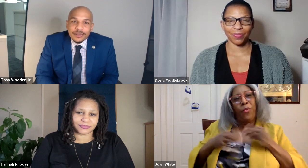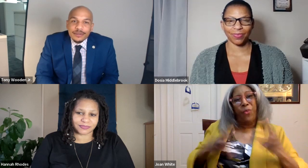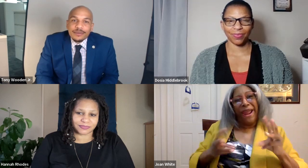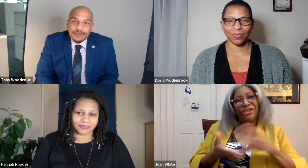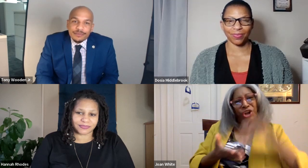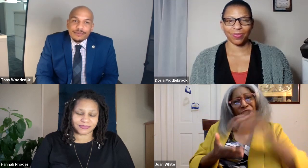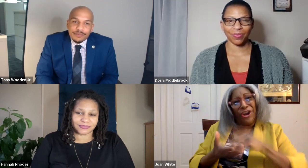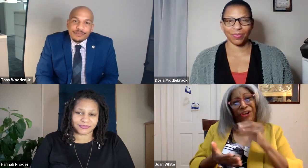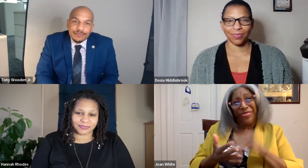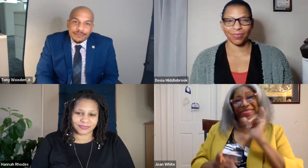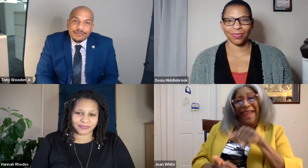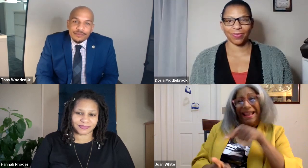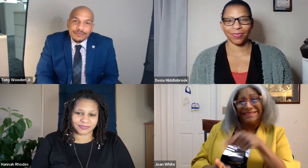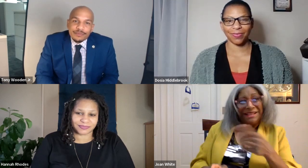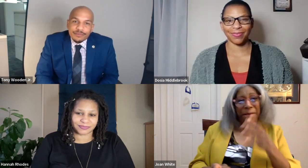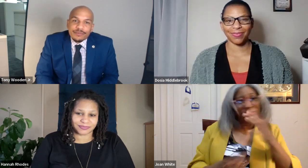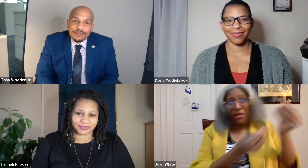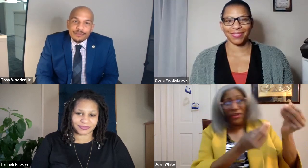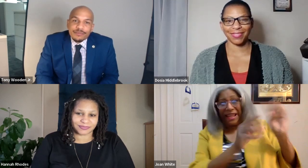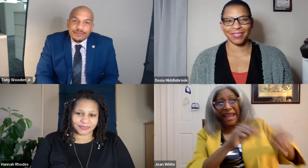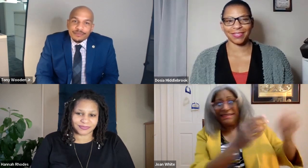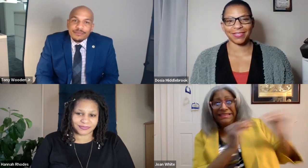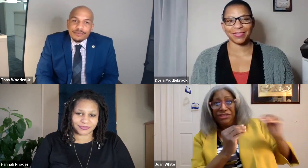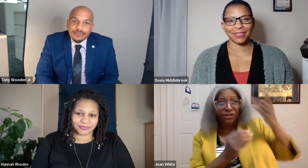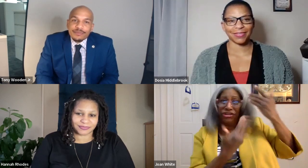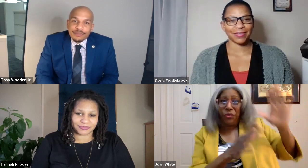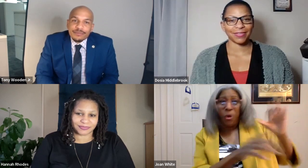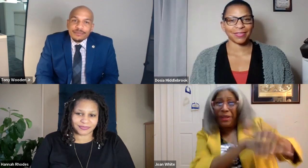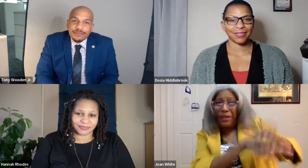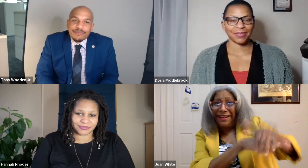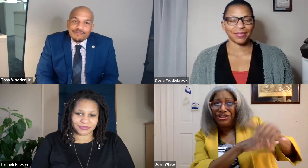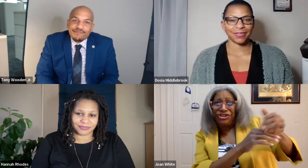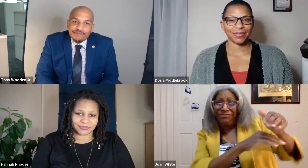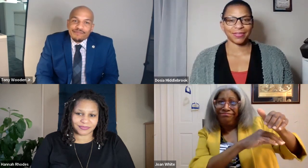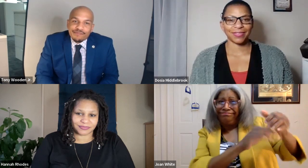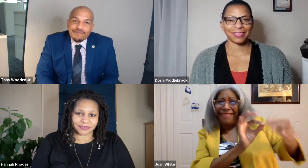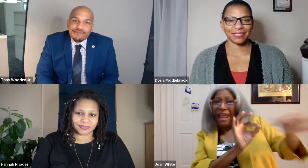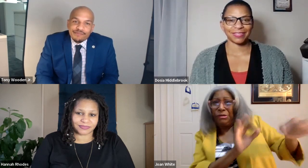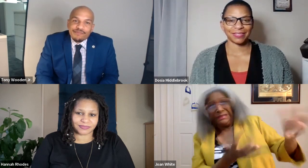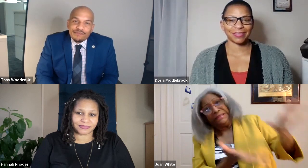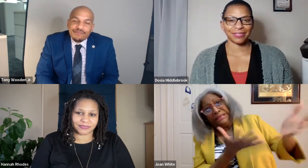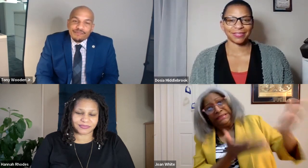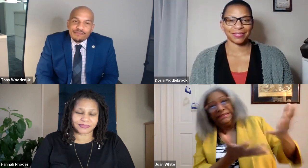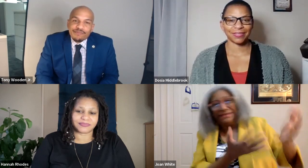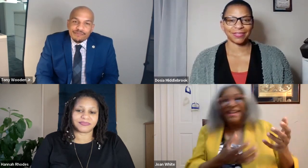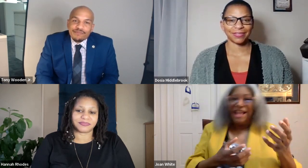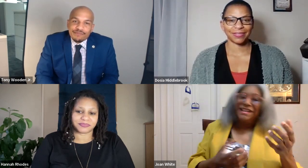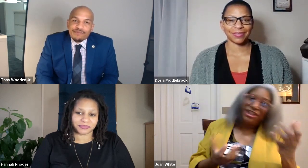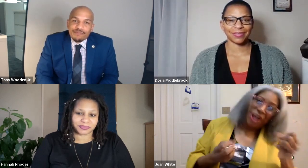the schooling years. And, we had to learn our own way because our mothers couldn't pass on literacy skills or language skills